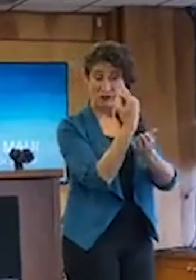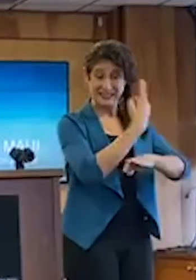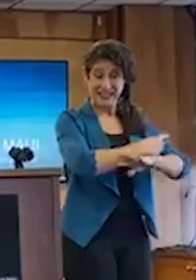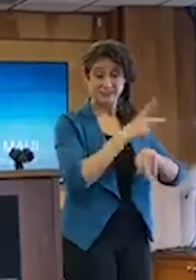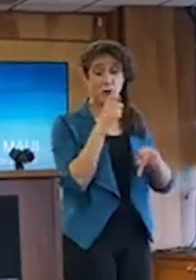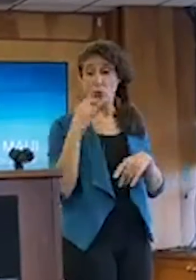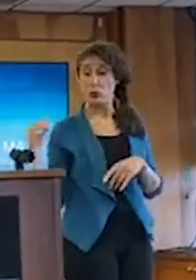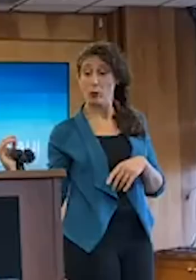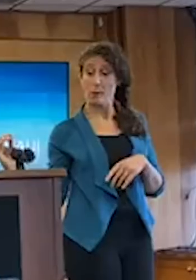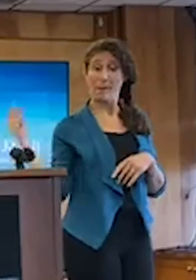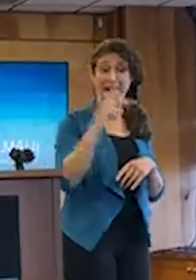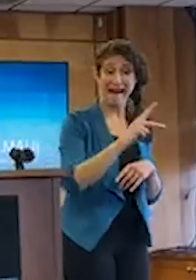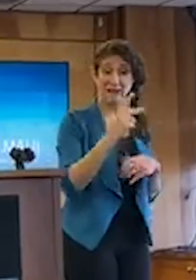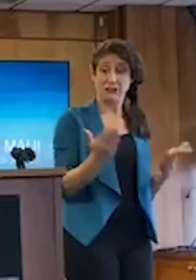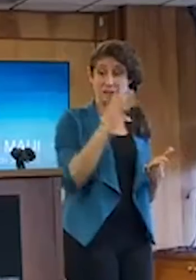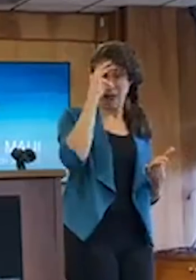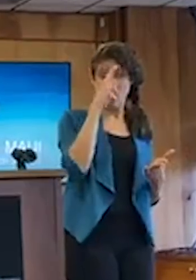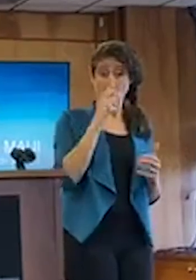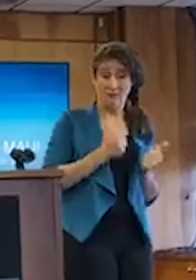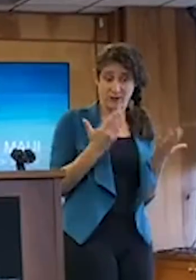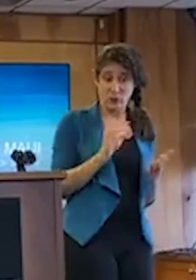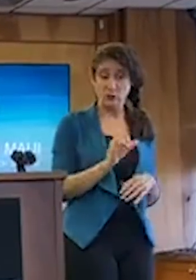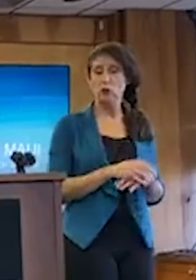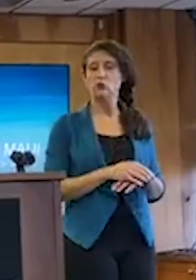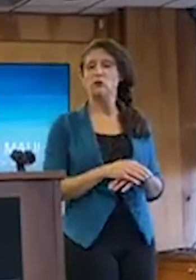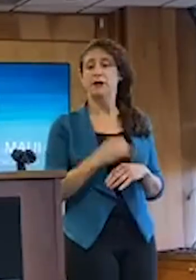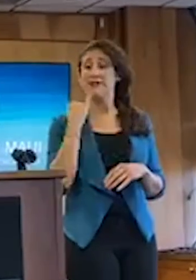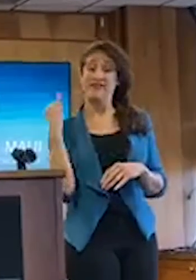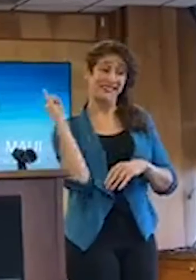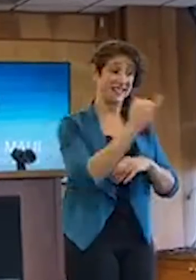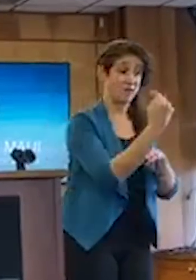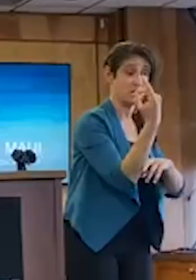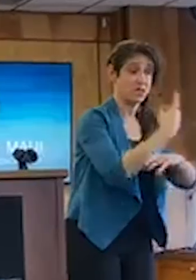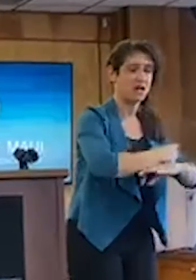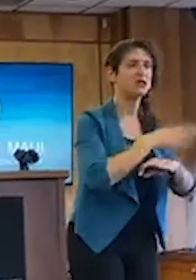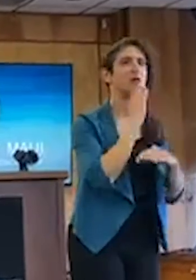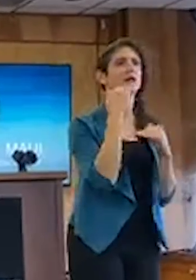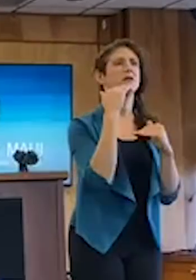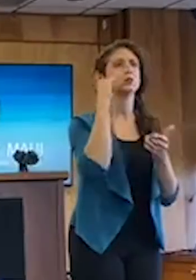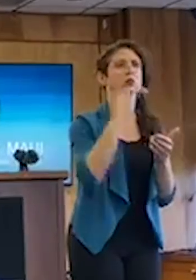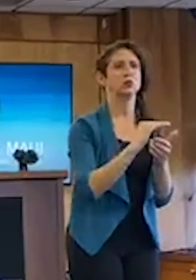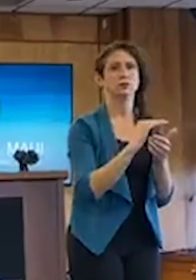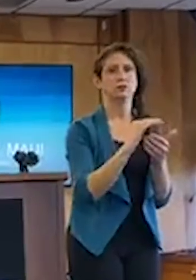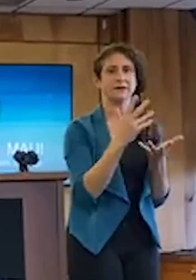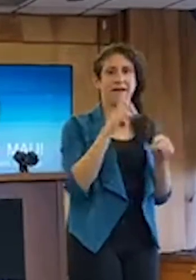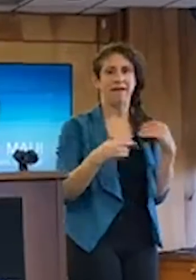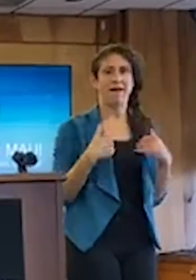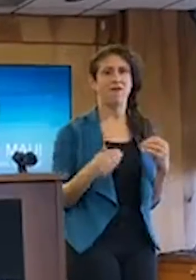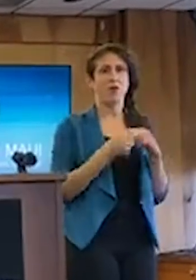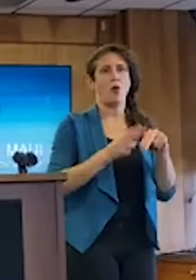reduce any opportunity for the COVID-19 virus spreading here in Maui County.